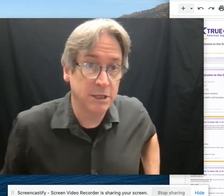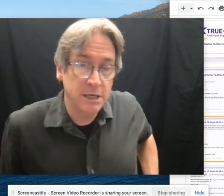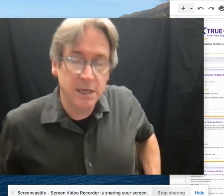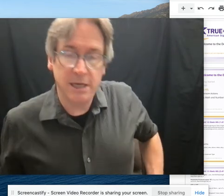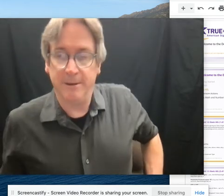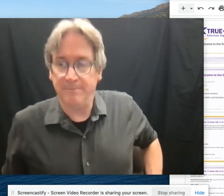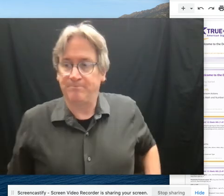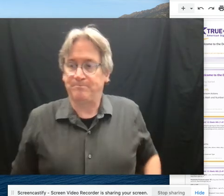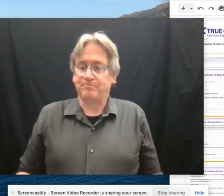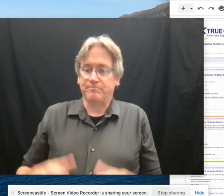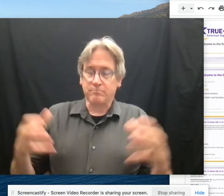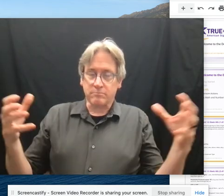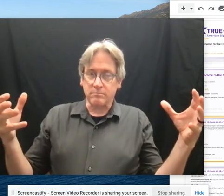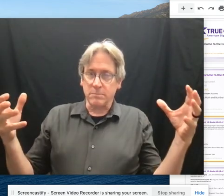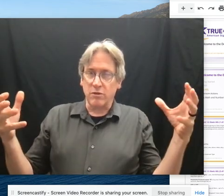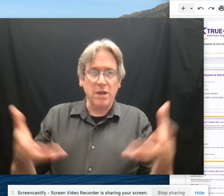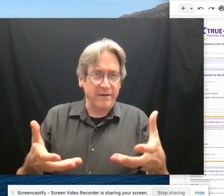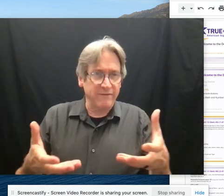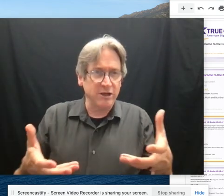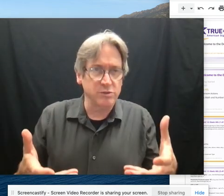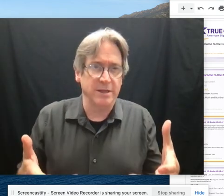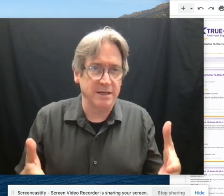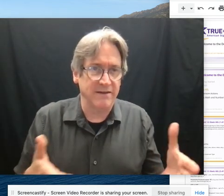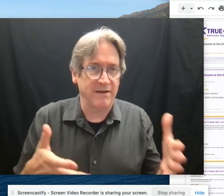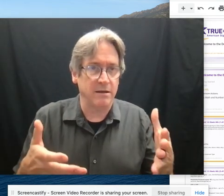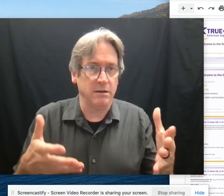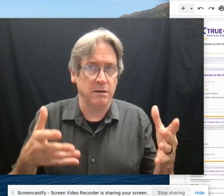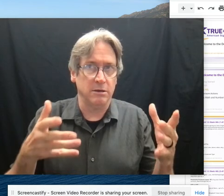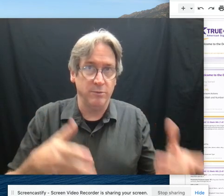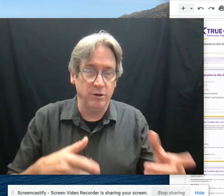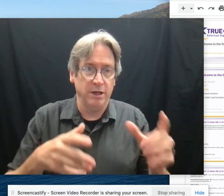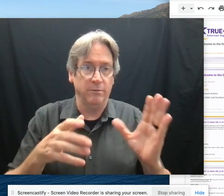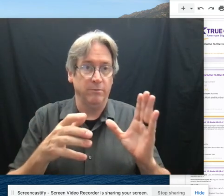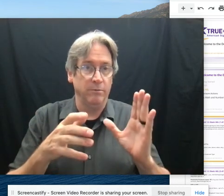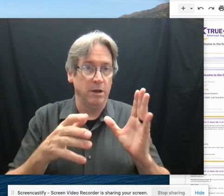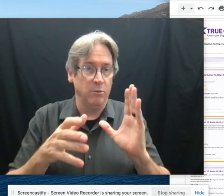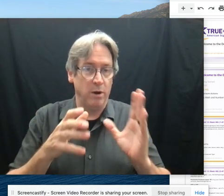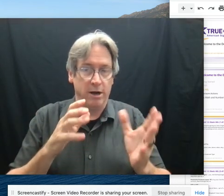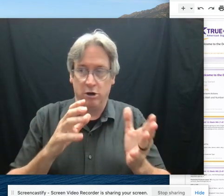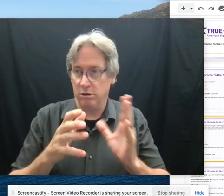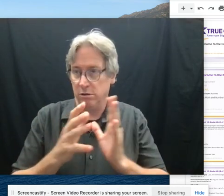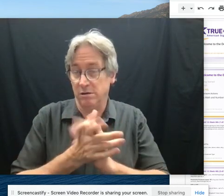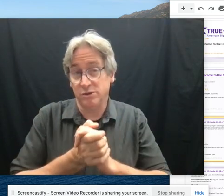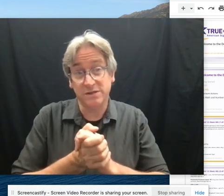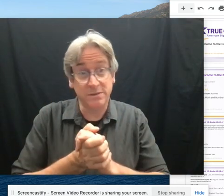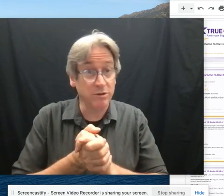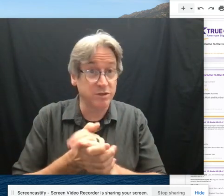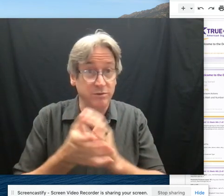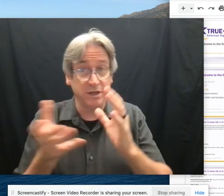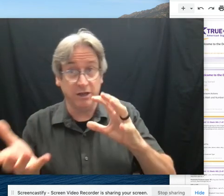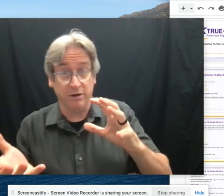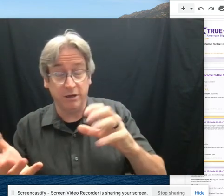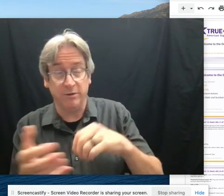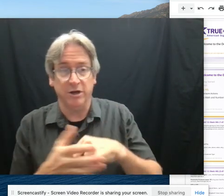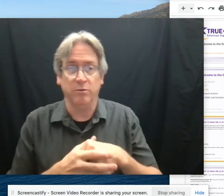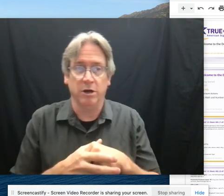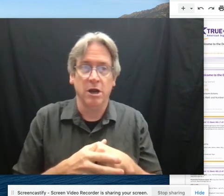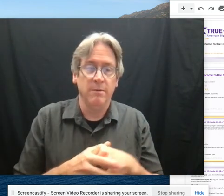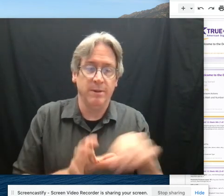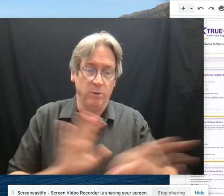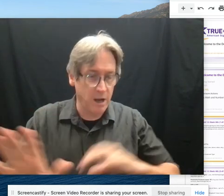deaf-disabled. There are a lot of issues within the deaf community where, sort of similar to in the hearing